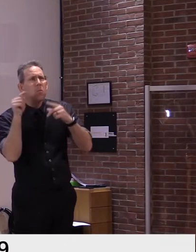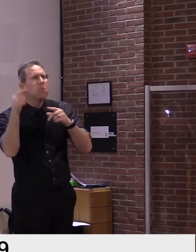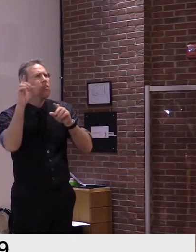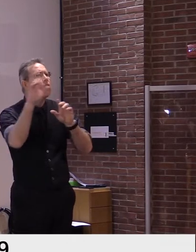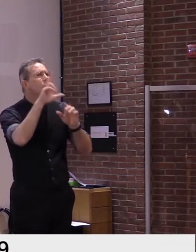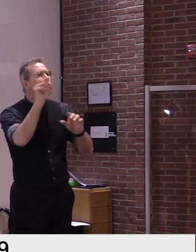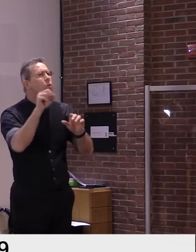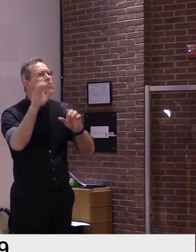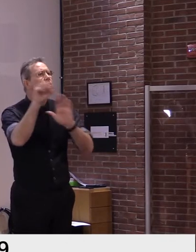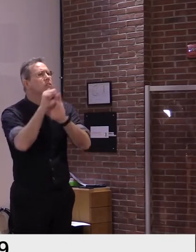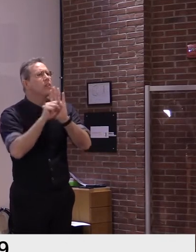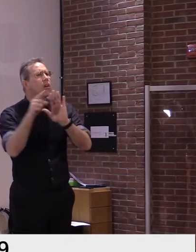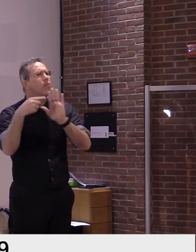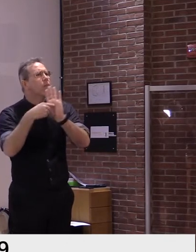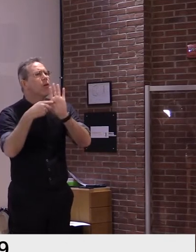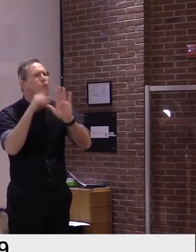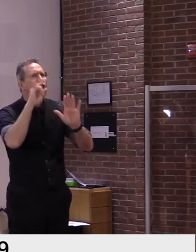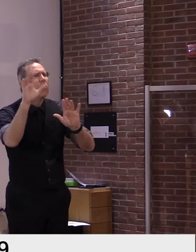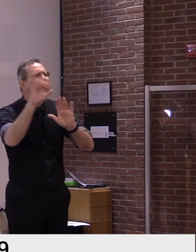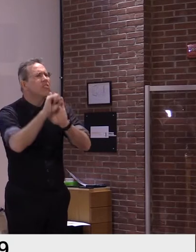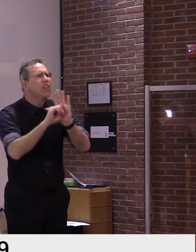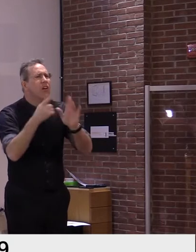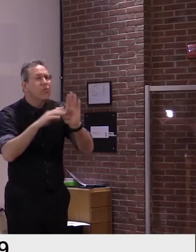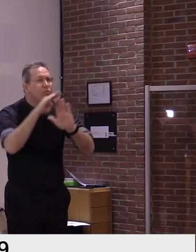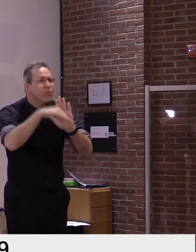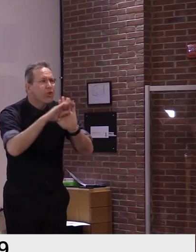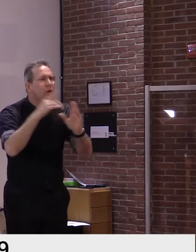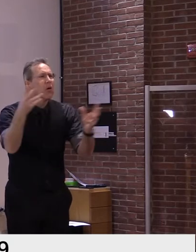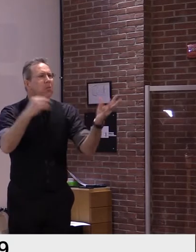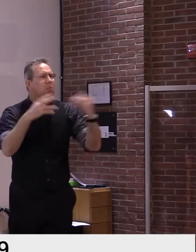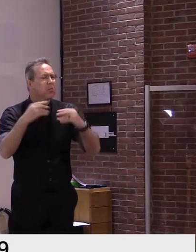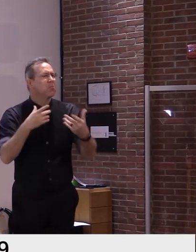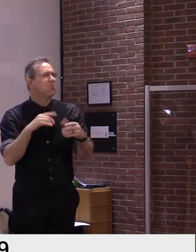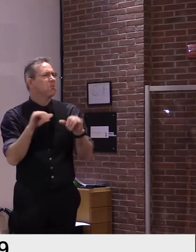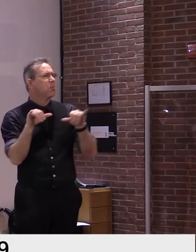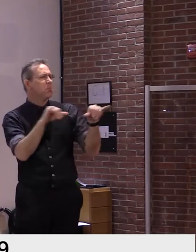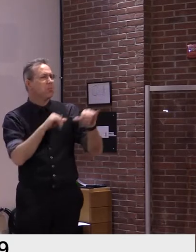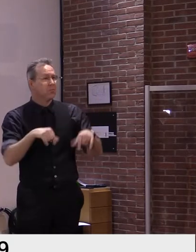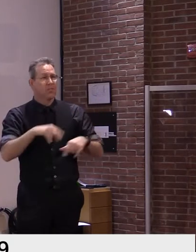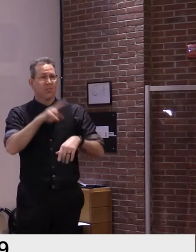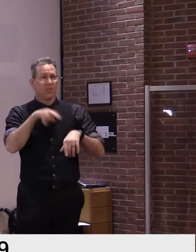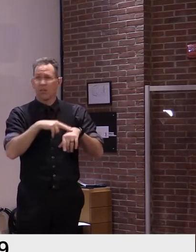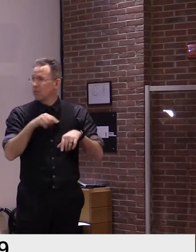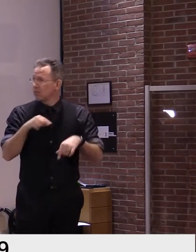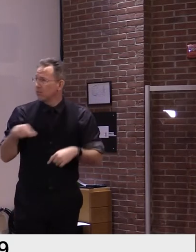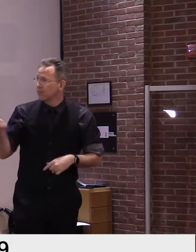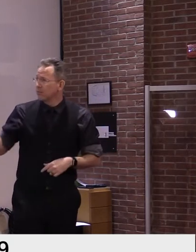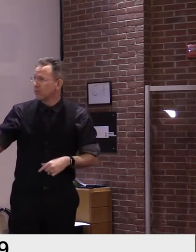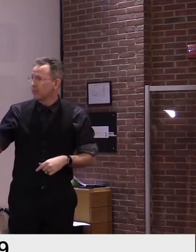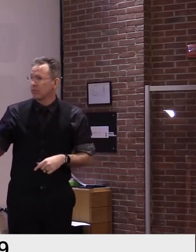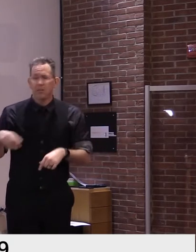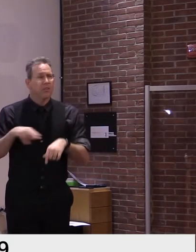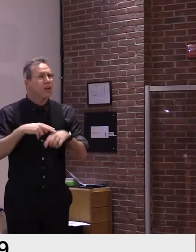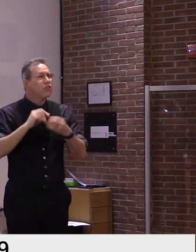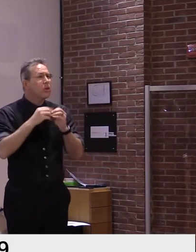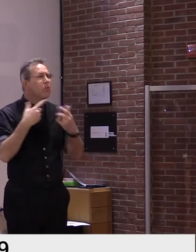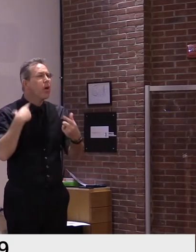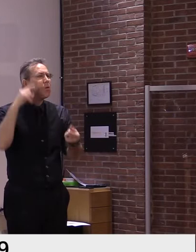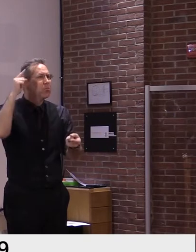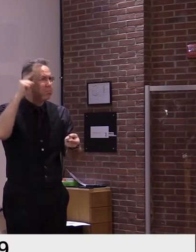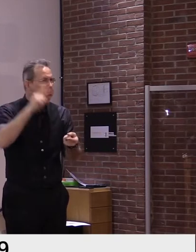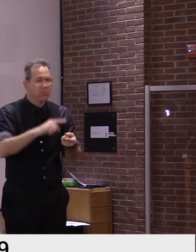decreasing in the weeks ahead. The other national trend lines are moving in the right direction, with the decrease